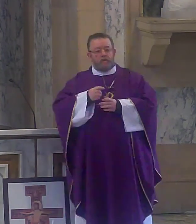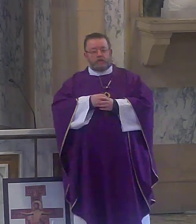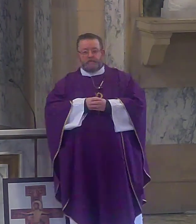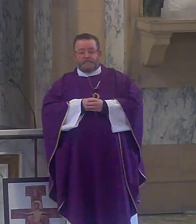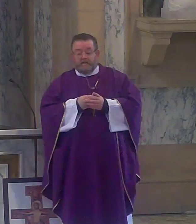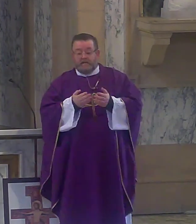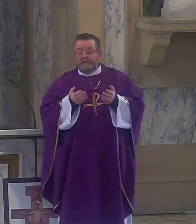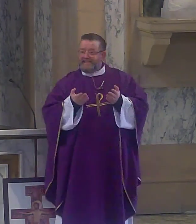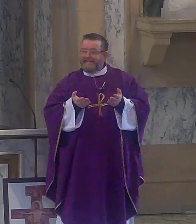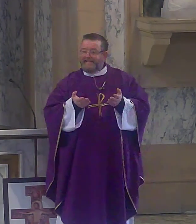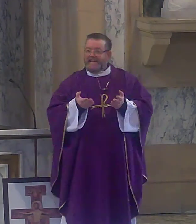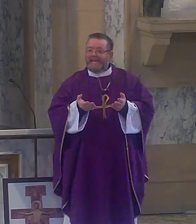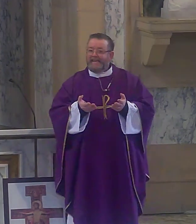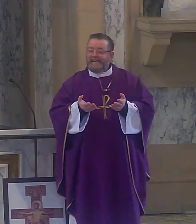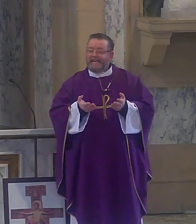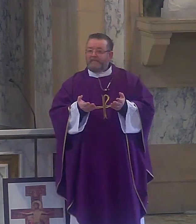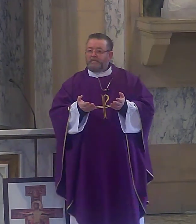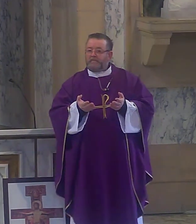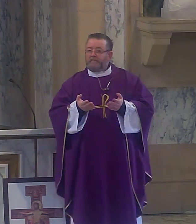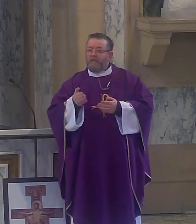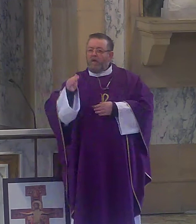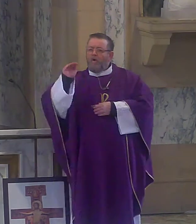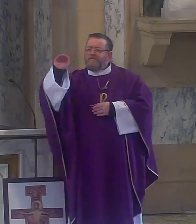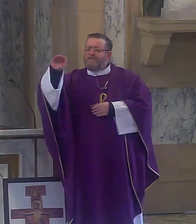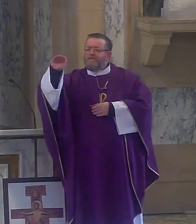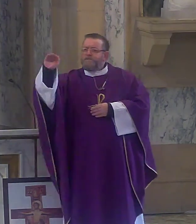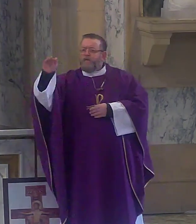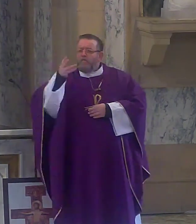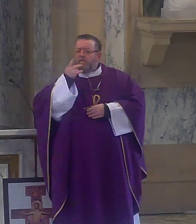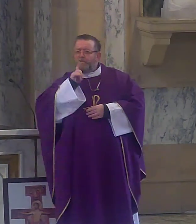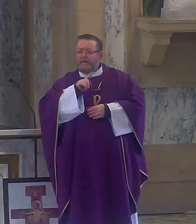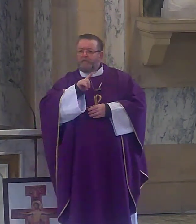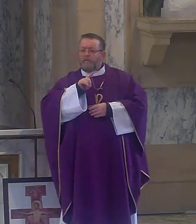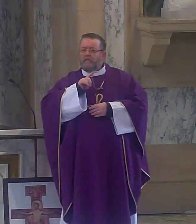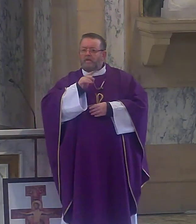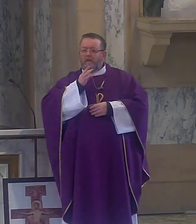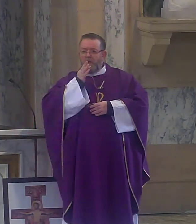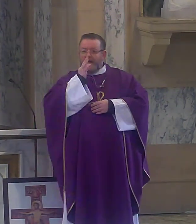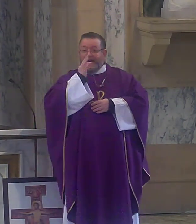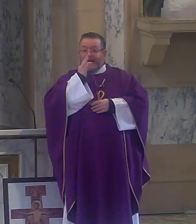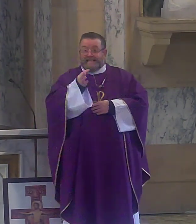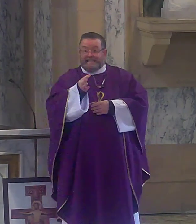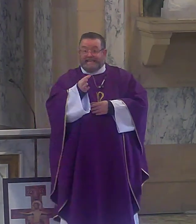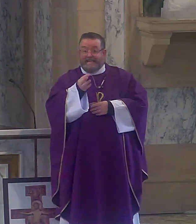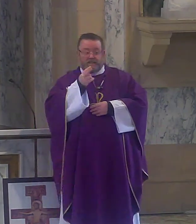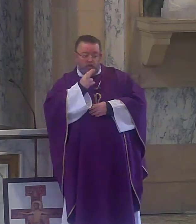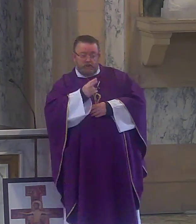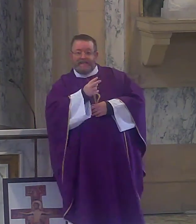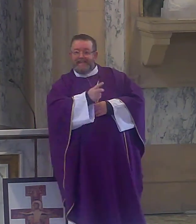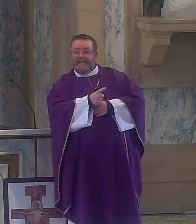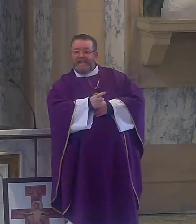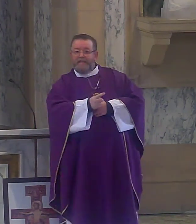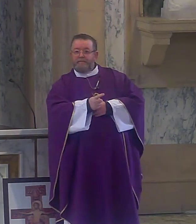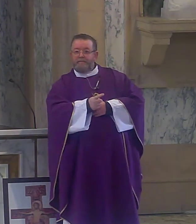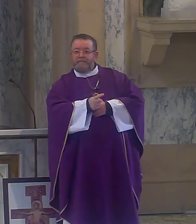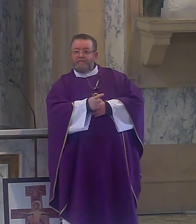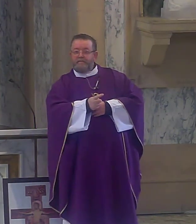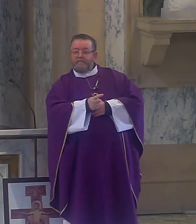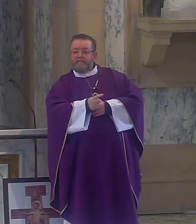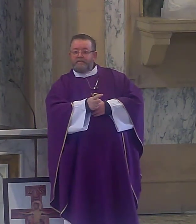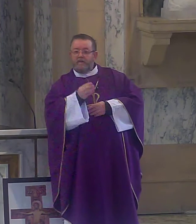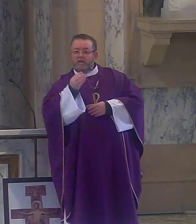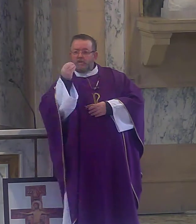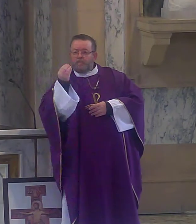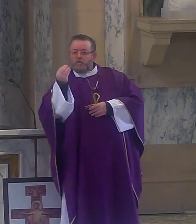but today foreign people are asking to seek him